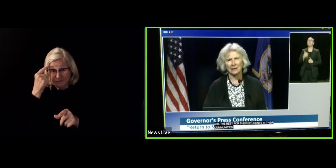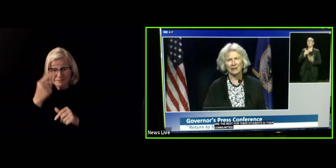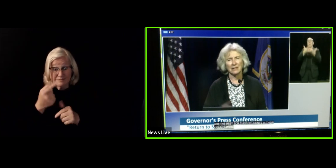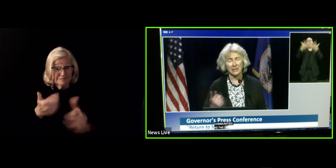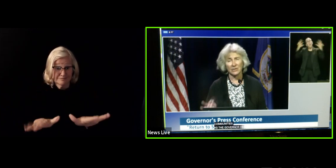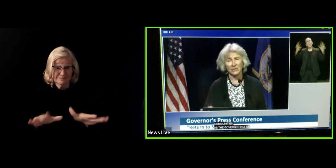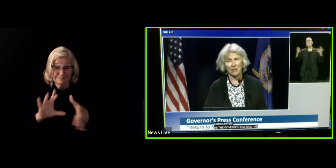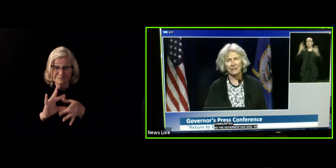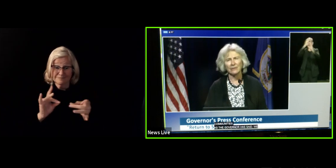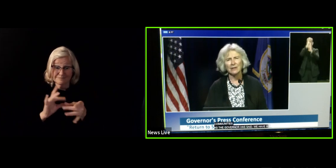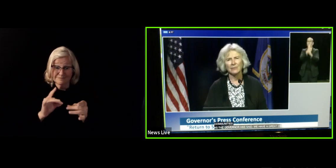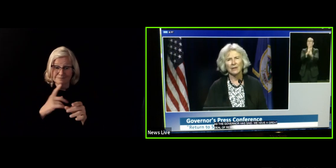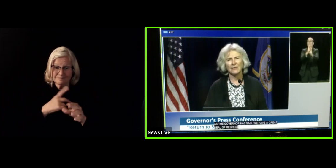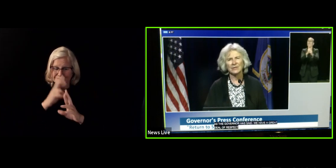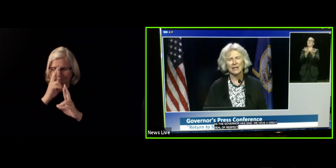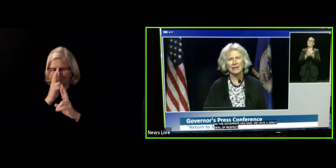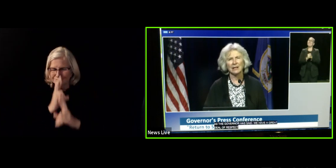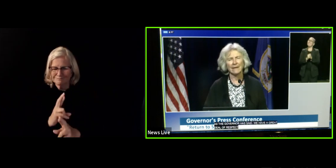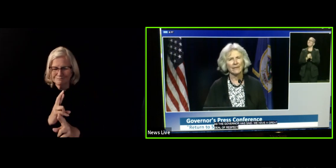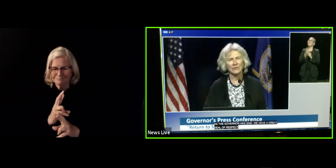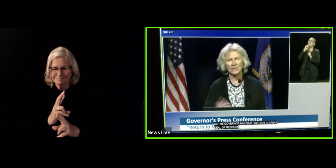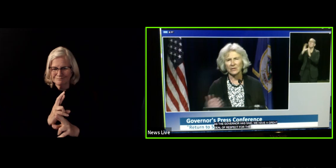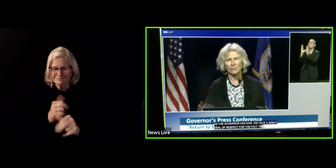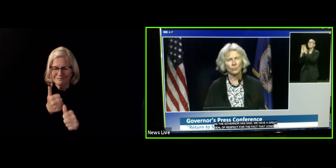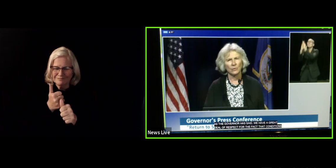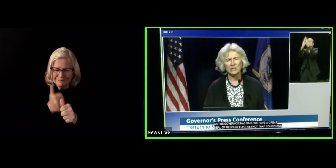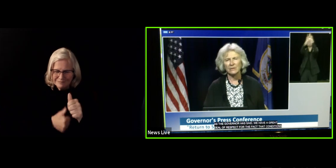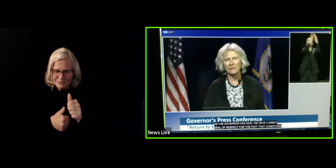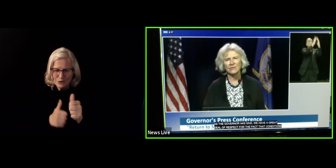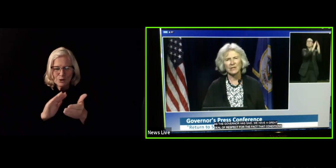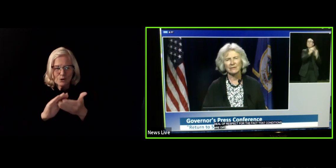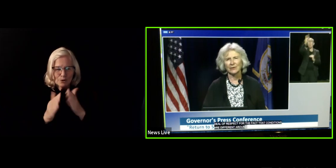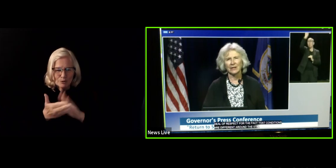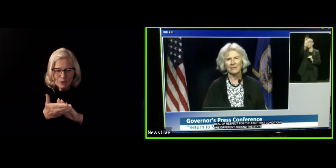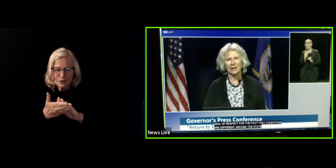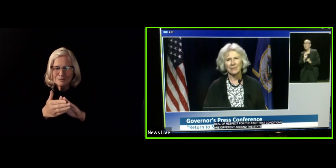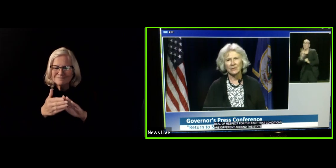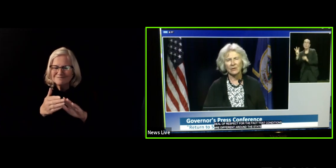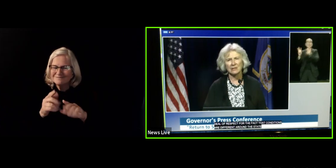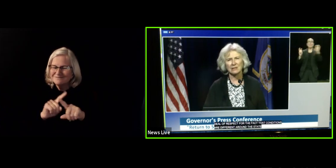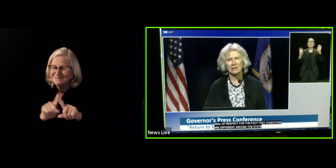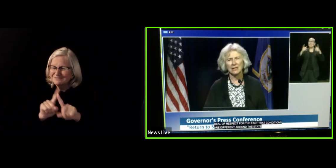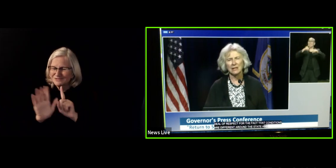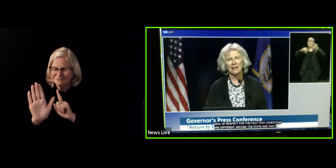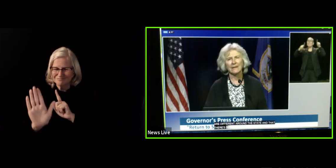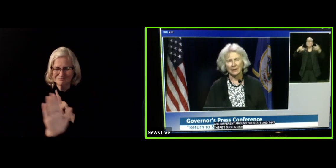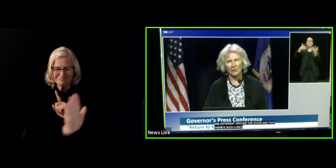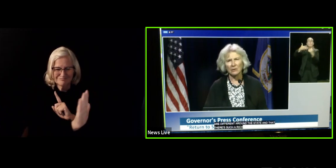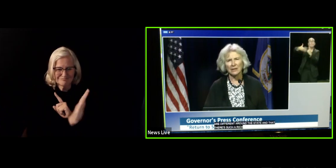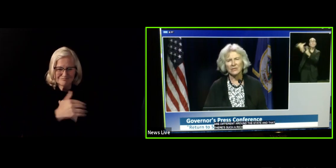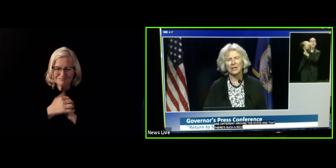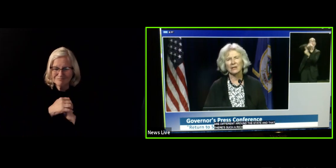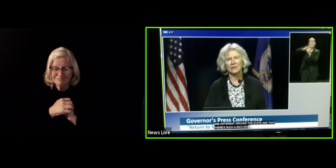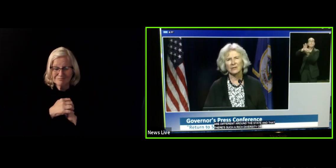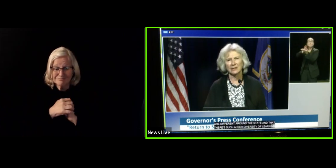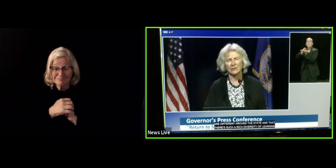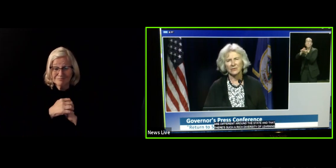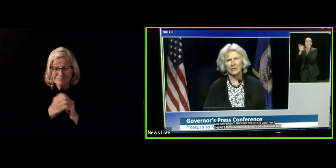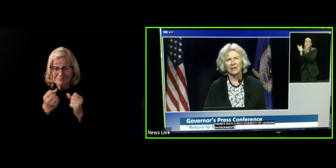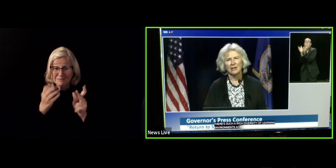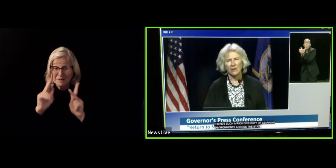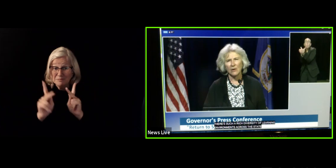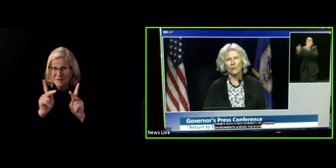that conditions are different around the state, and that there's such a rich diversity of learning environments across the state, and that local educators and